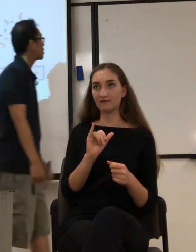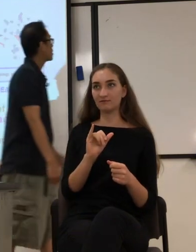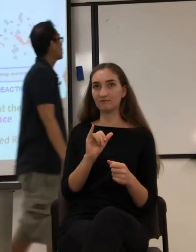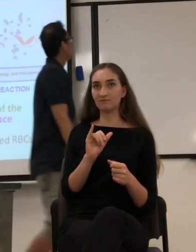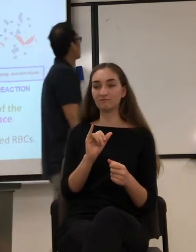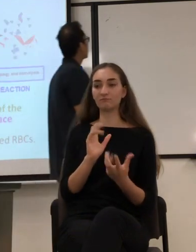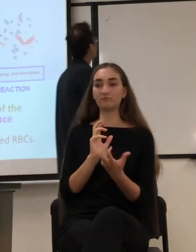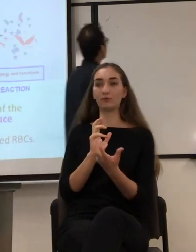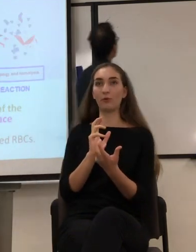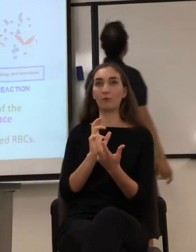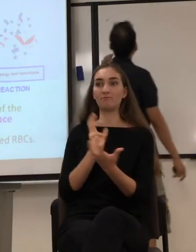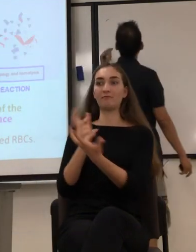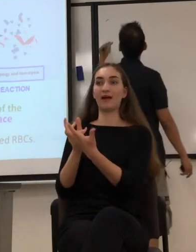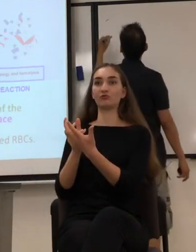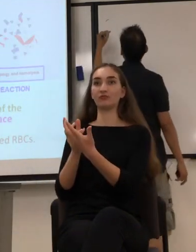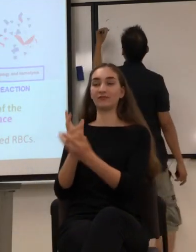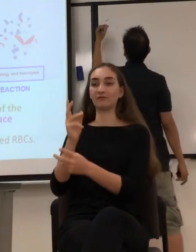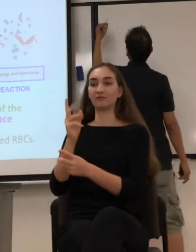agglutination.